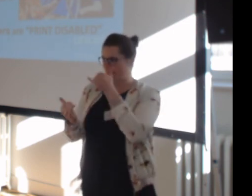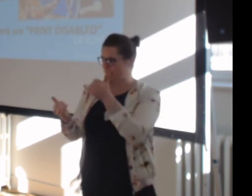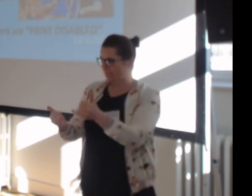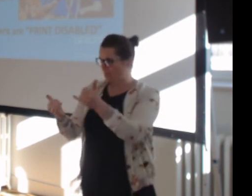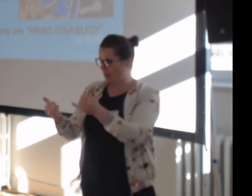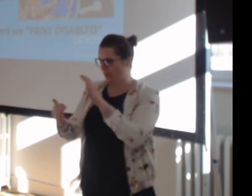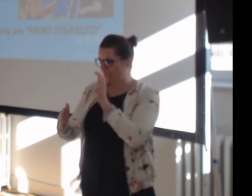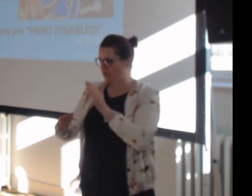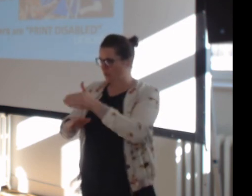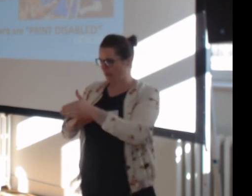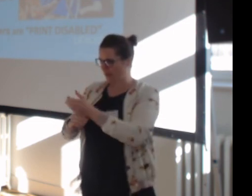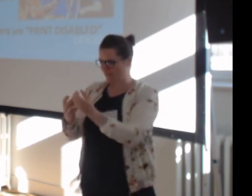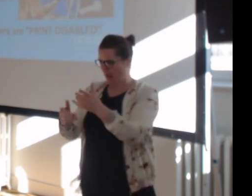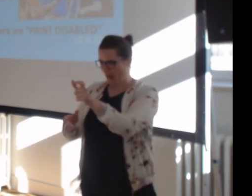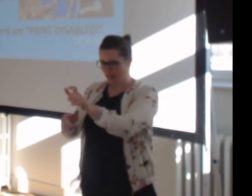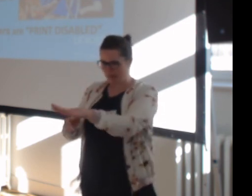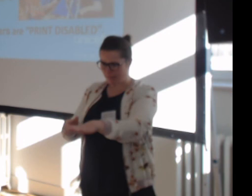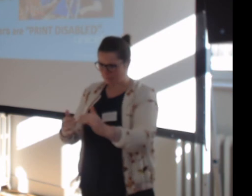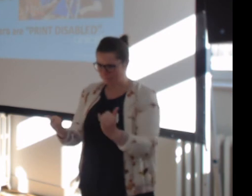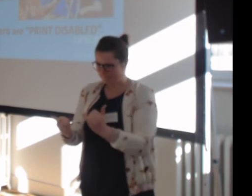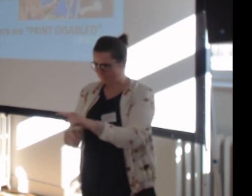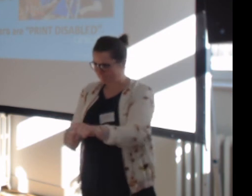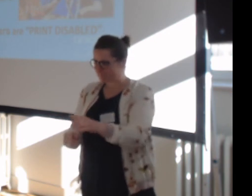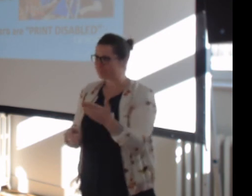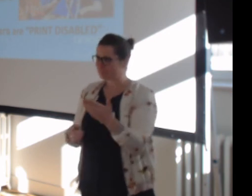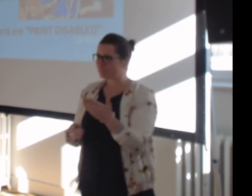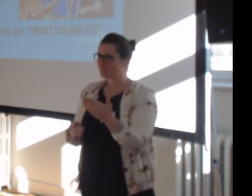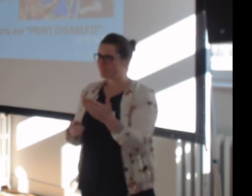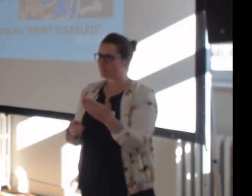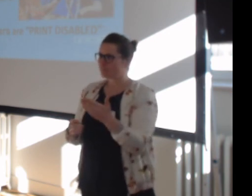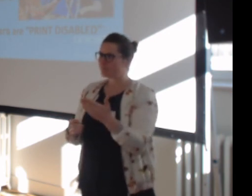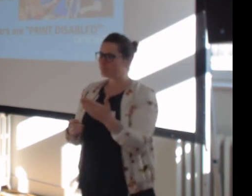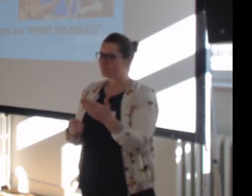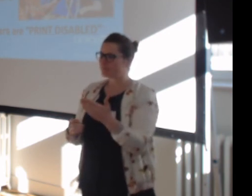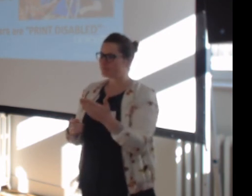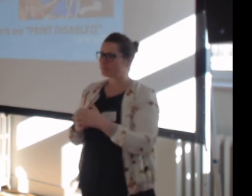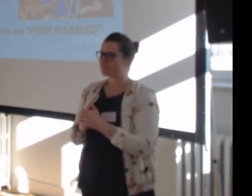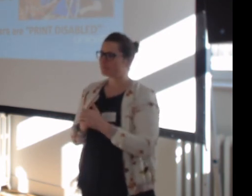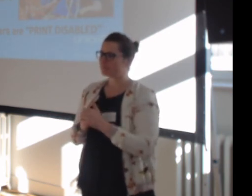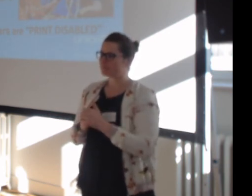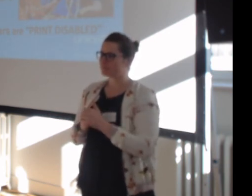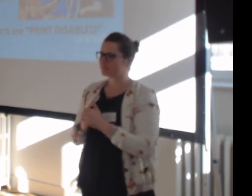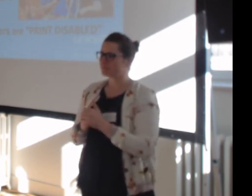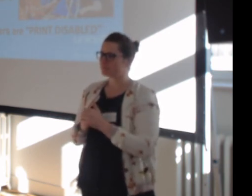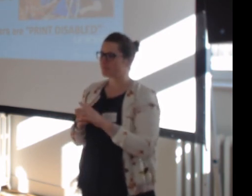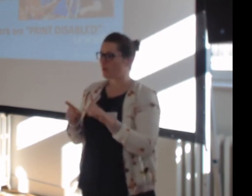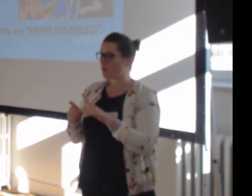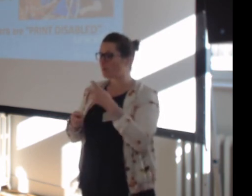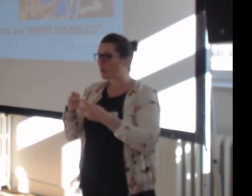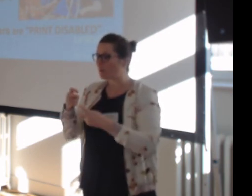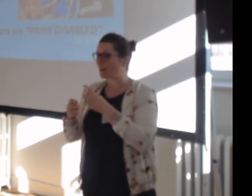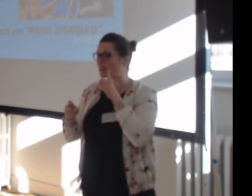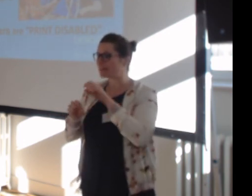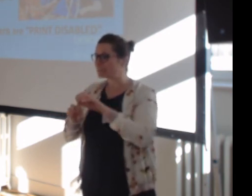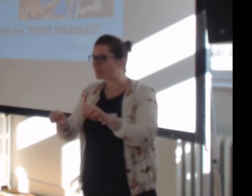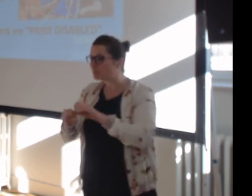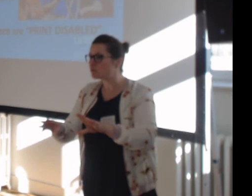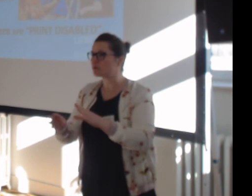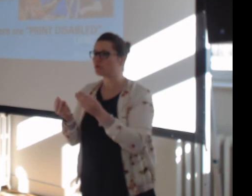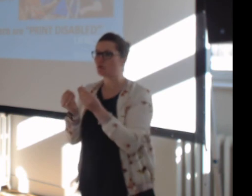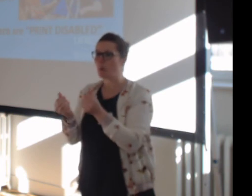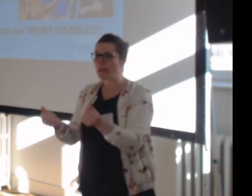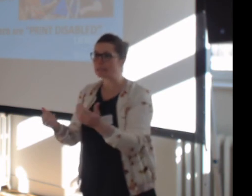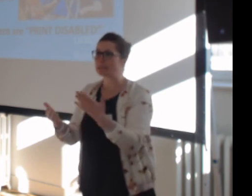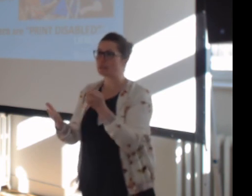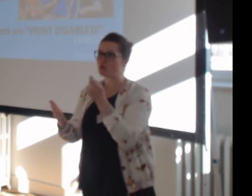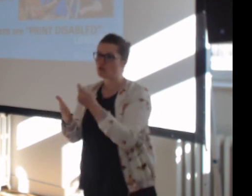or accessible to many children with disabilities, let alone the problems of distribution, the